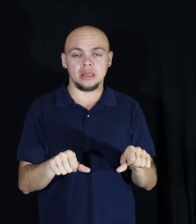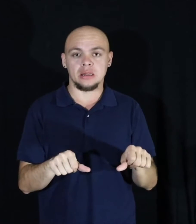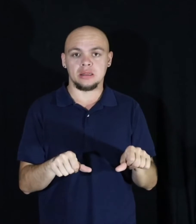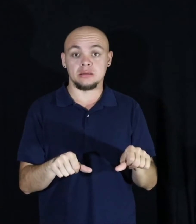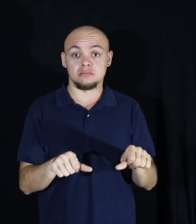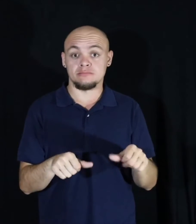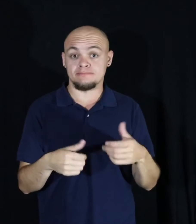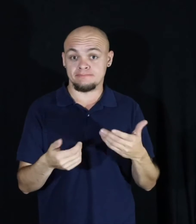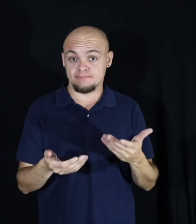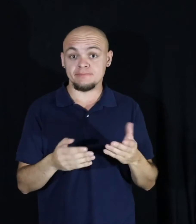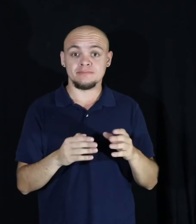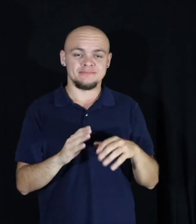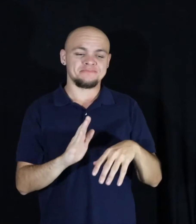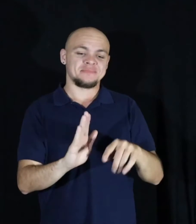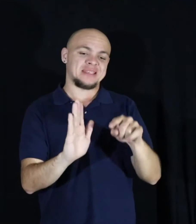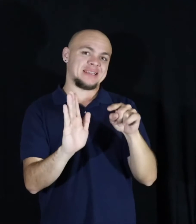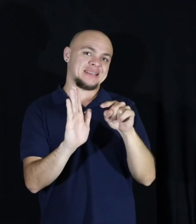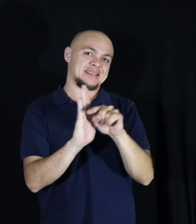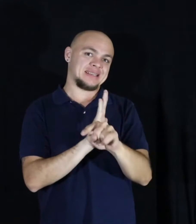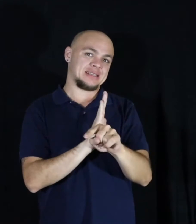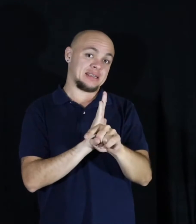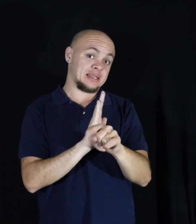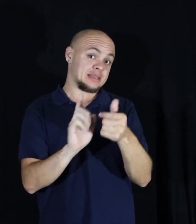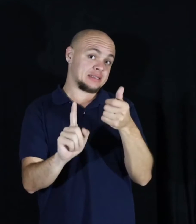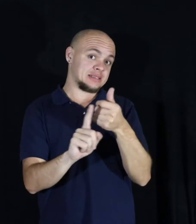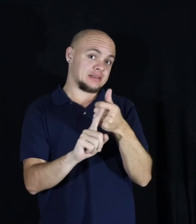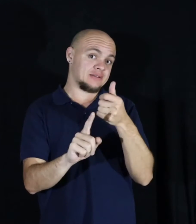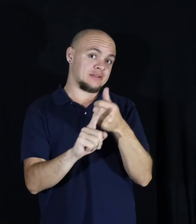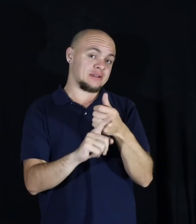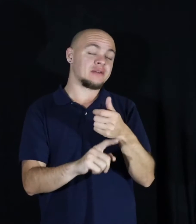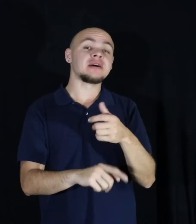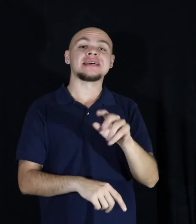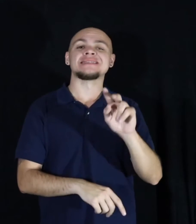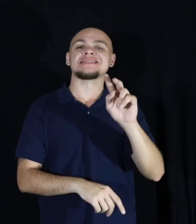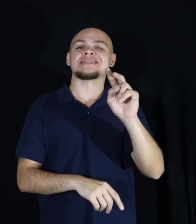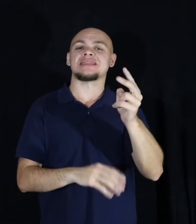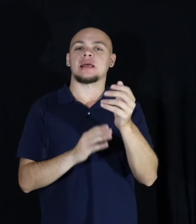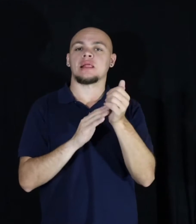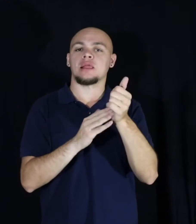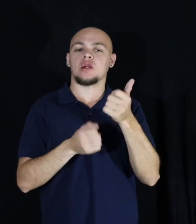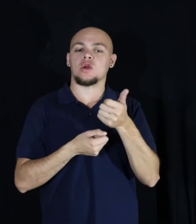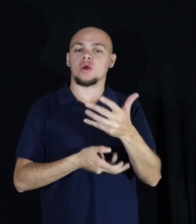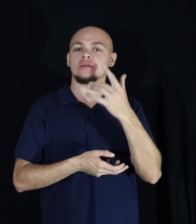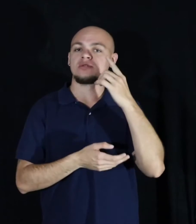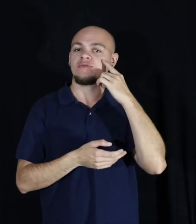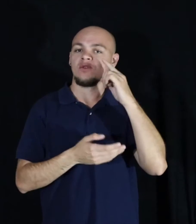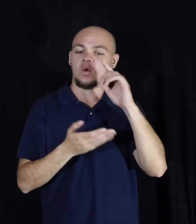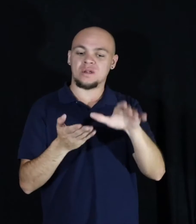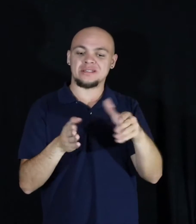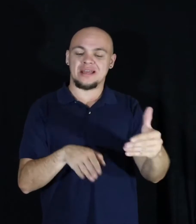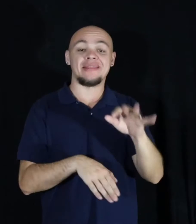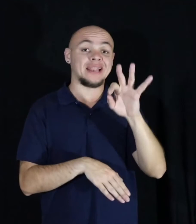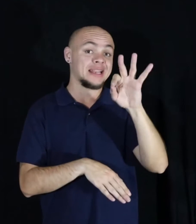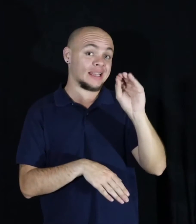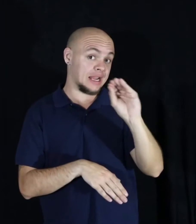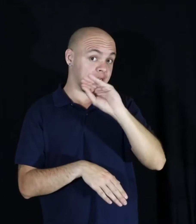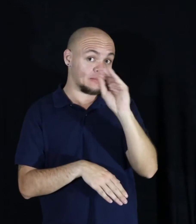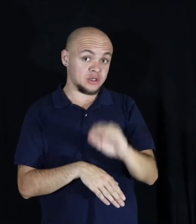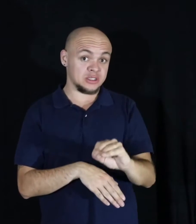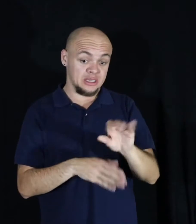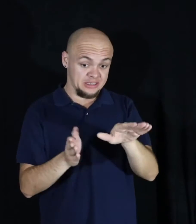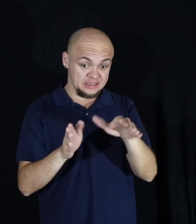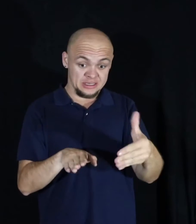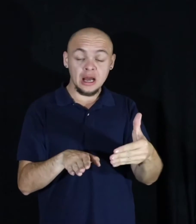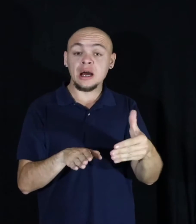So, suicide is the second leading cause of death for 15 to 24-year-olds. And 90% of all those that die